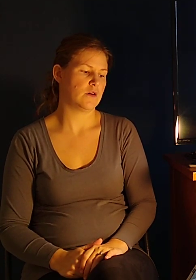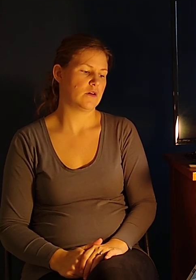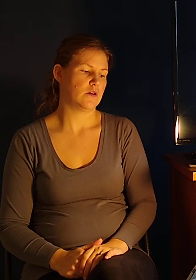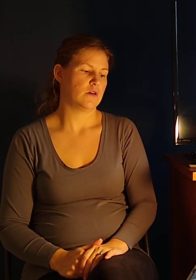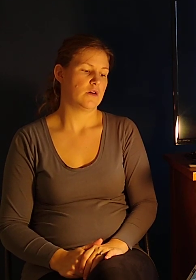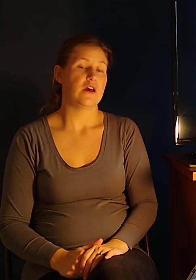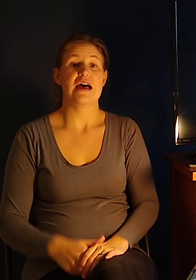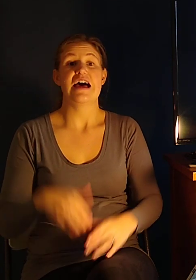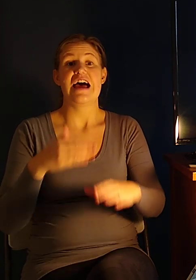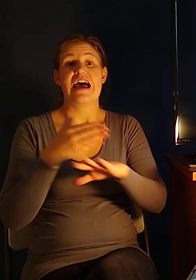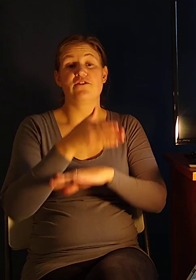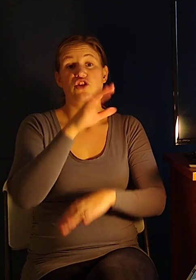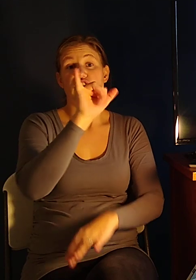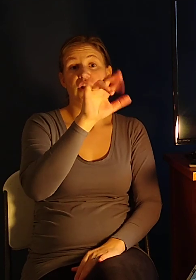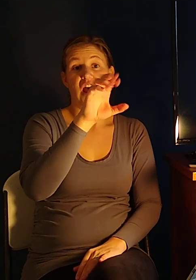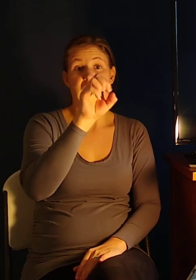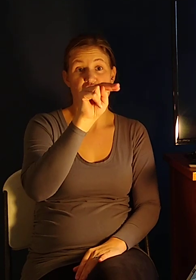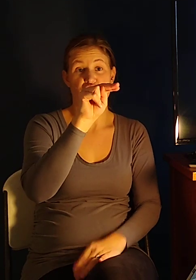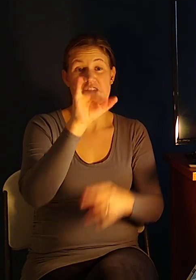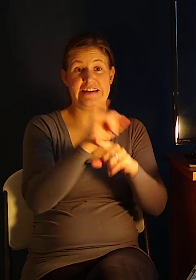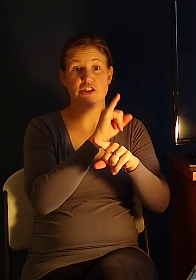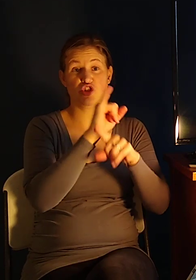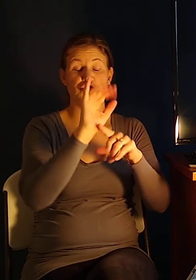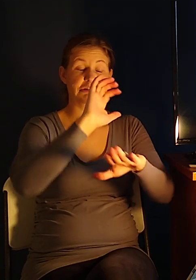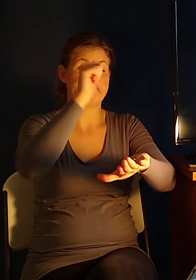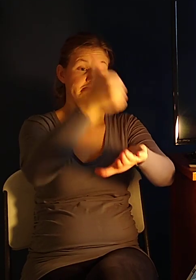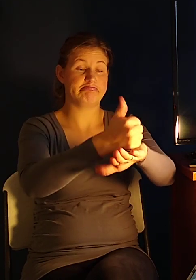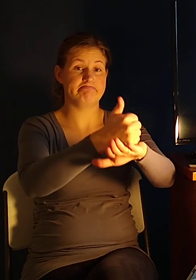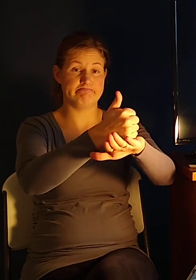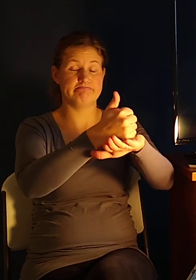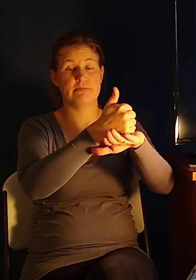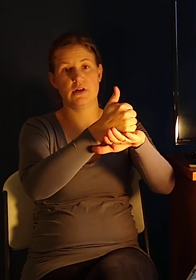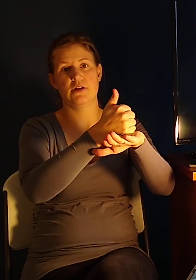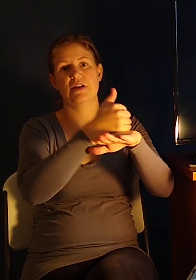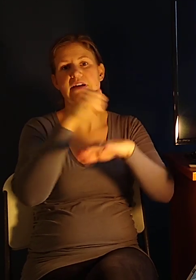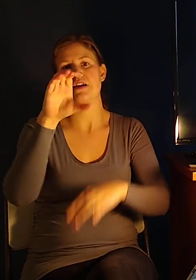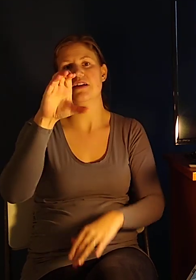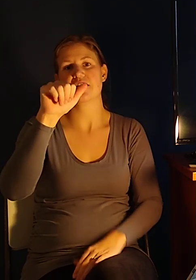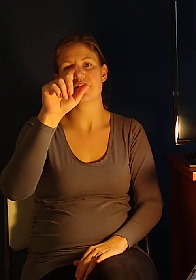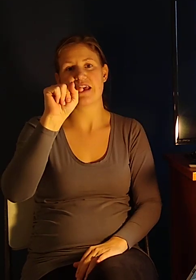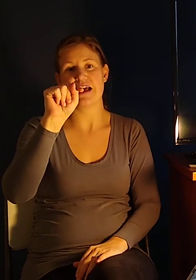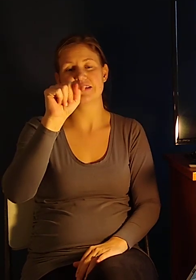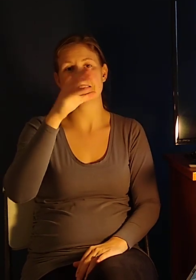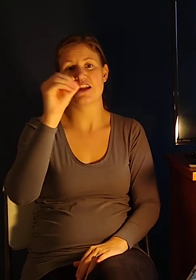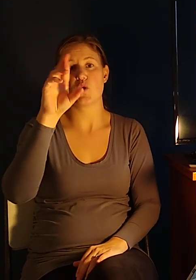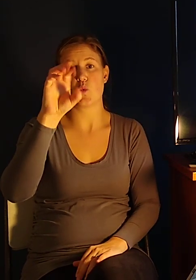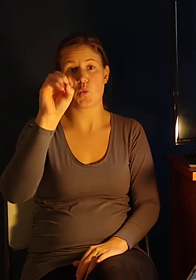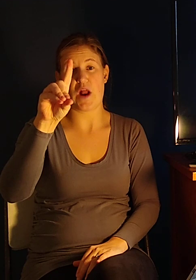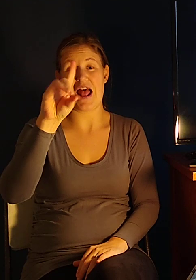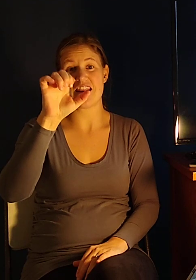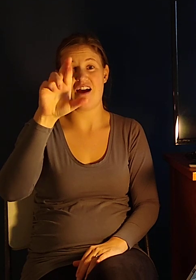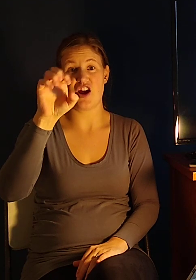After the iron industry was established, cast and wrought iron became important